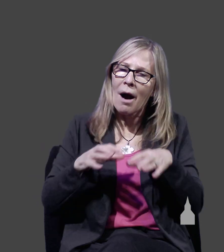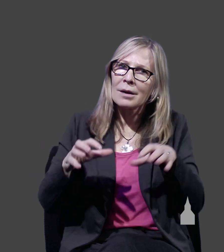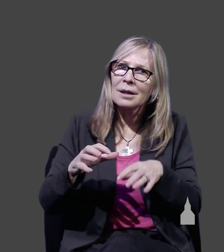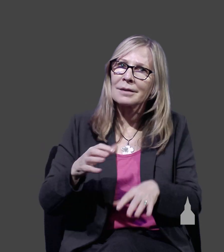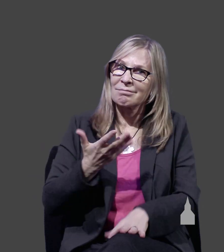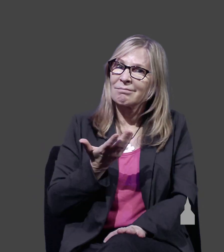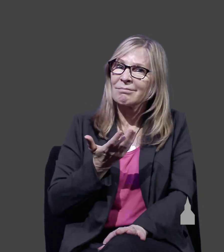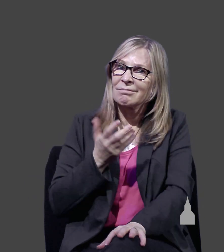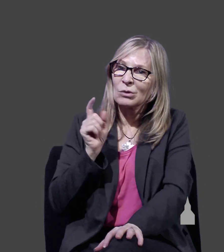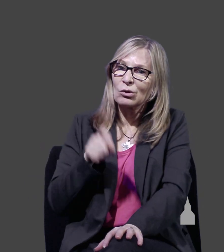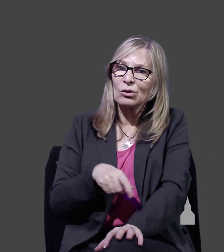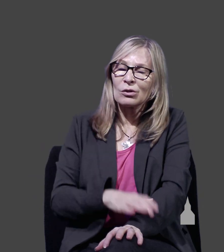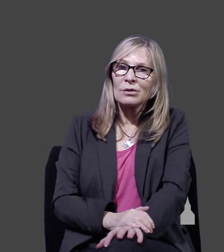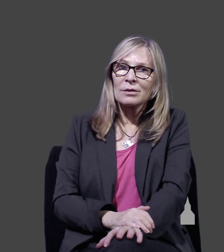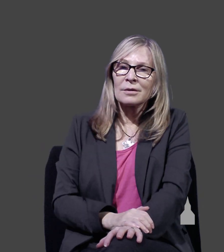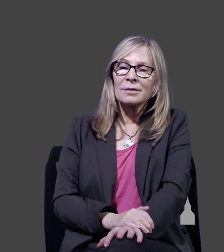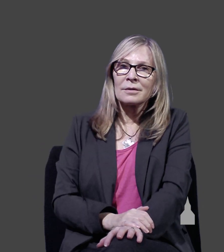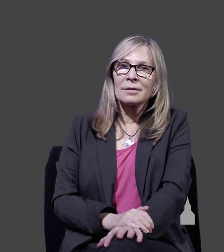actions.